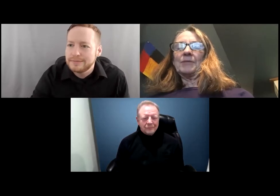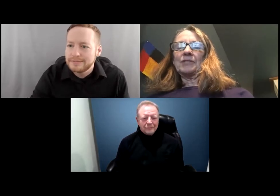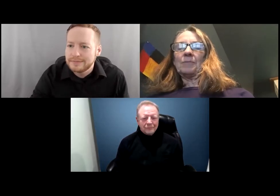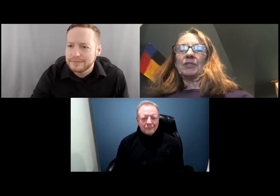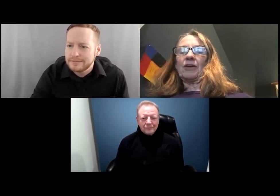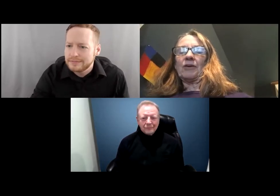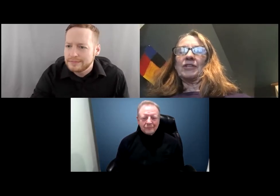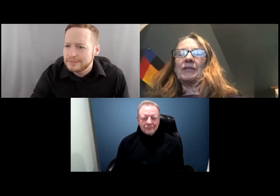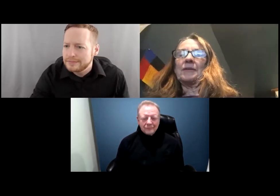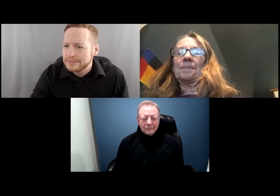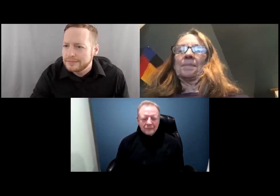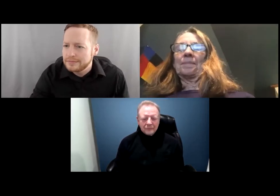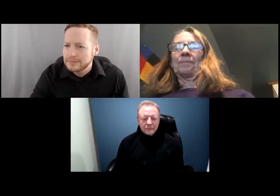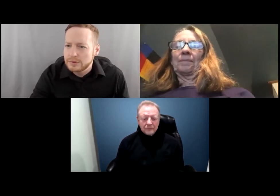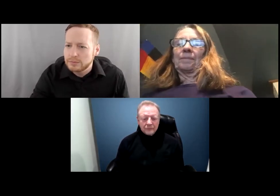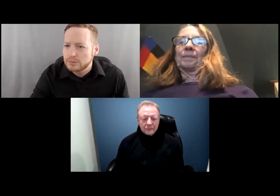Let me just double check our agenda.